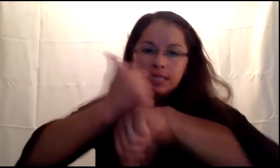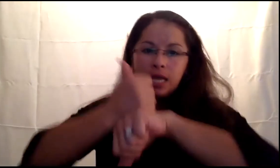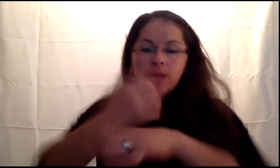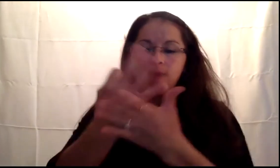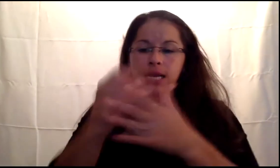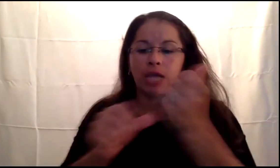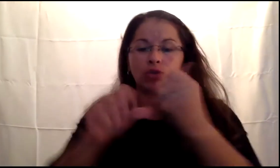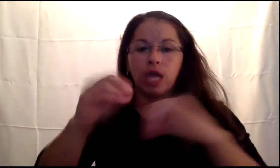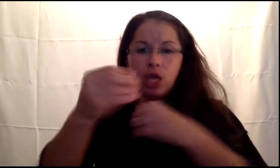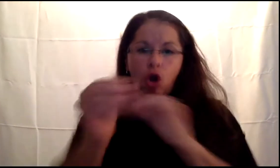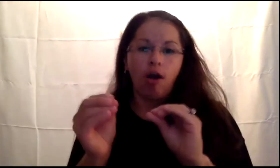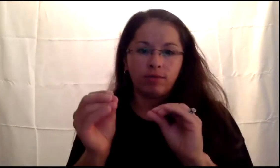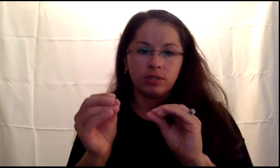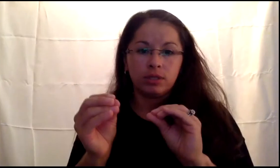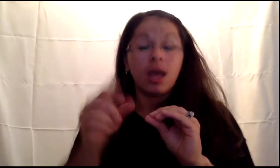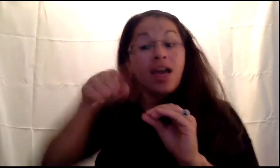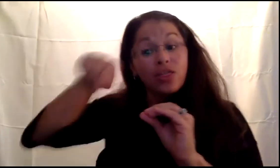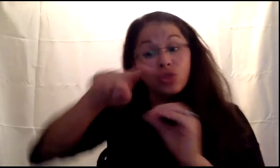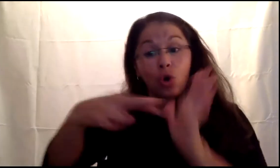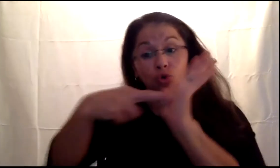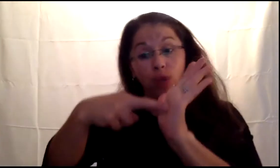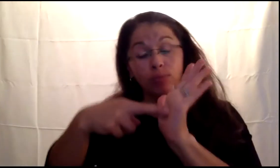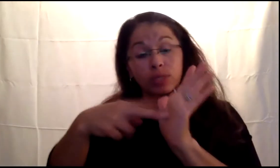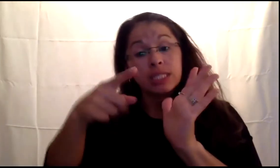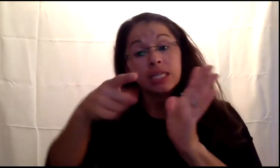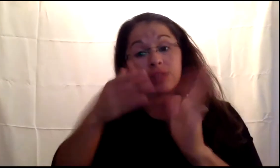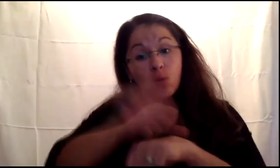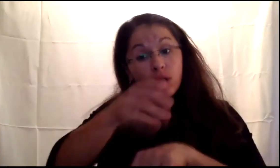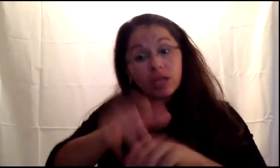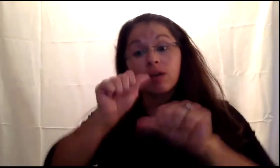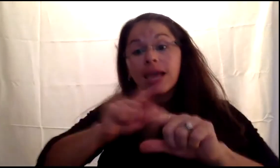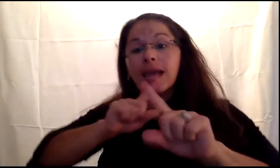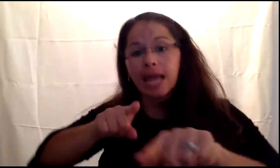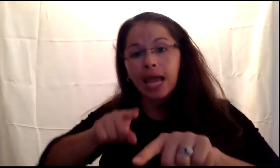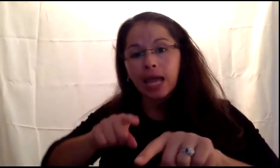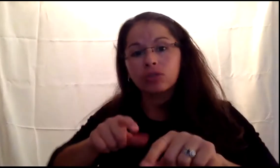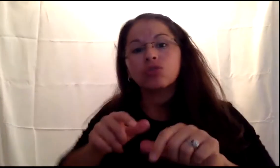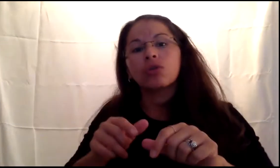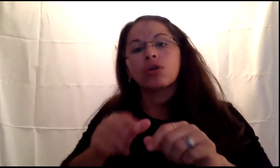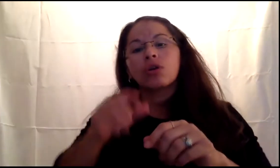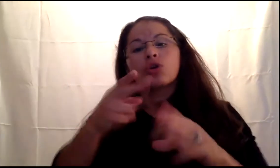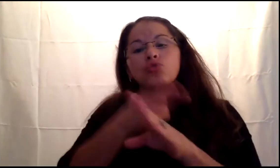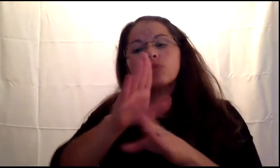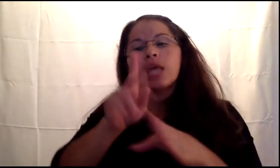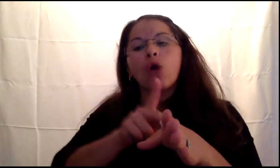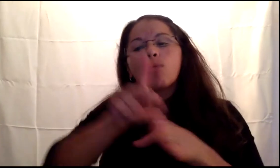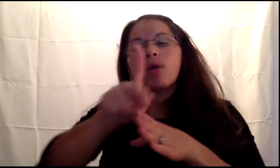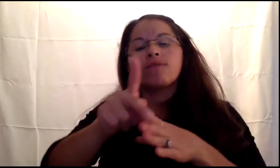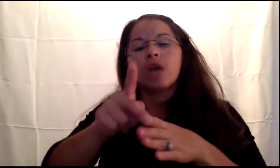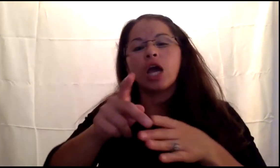aid representatives, those financial aid professionals have the ability to use their professional judgment to say, hey, we do need to consider this. And